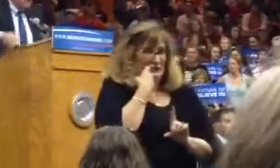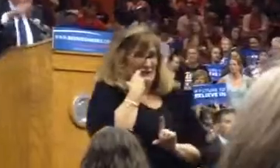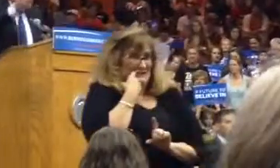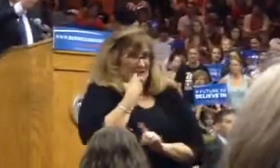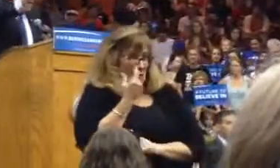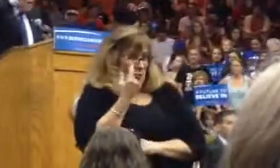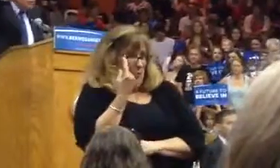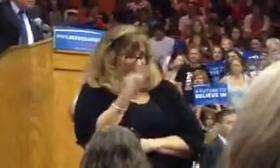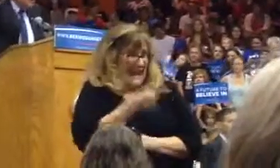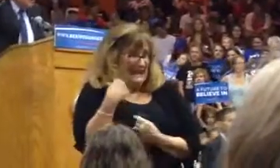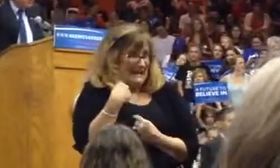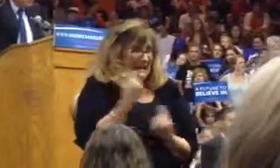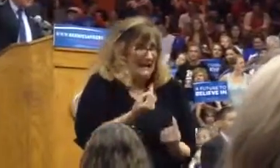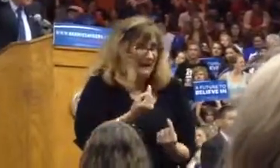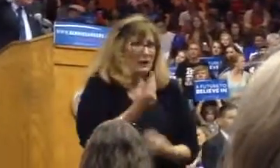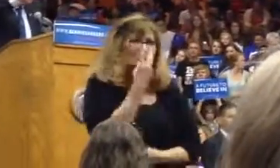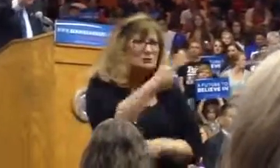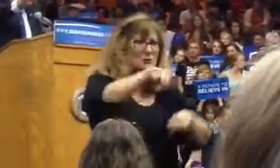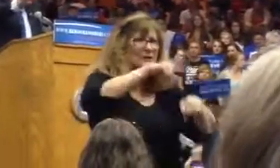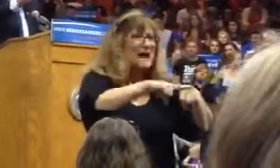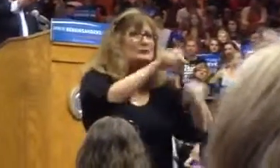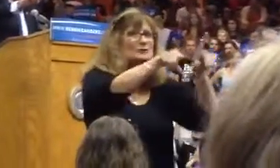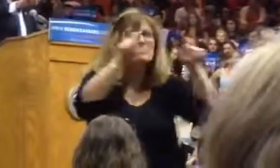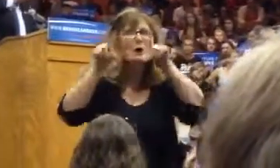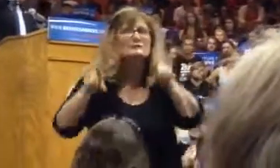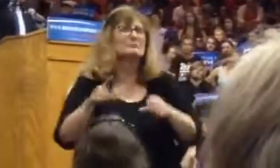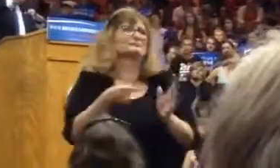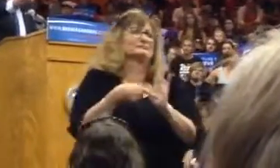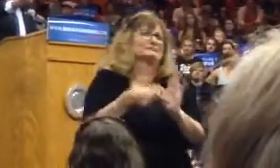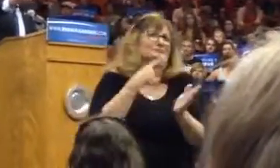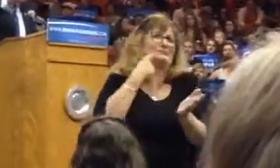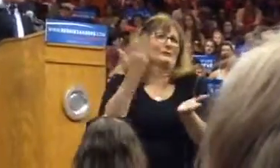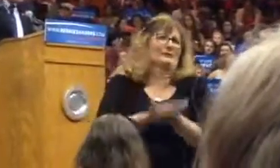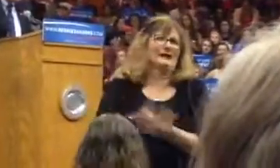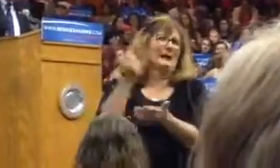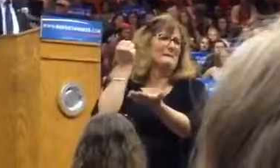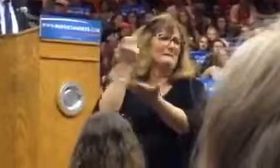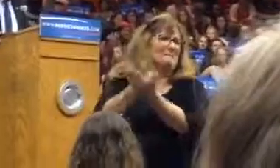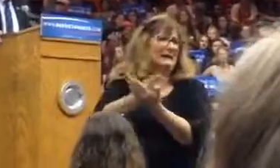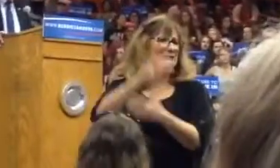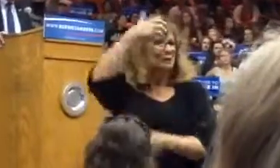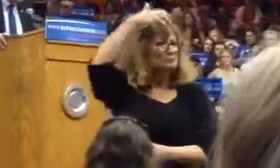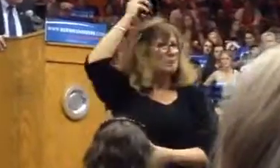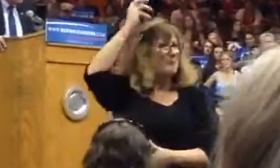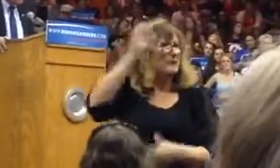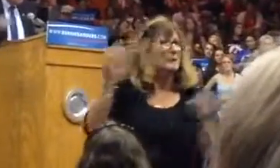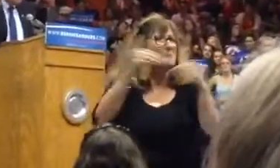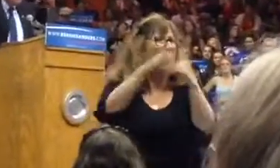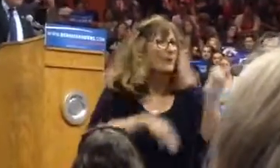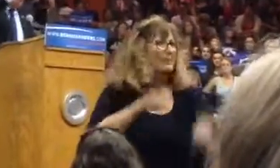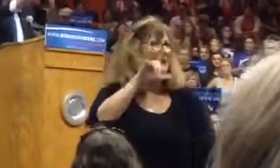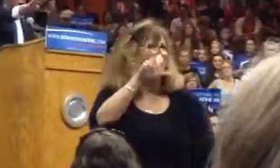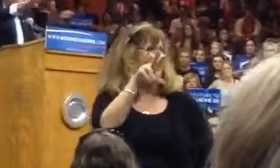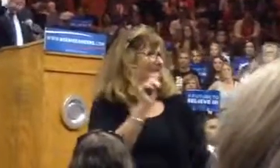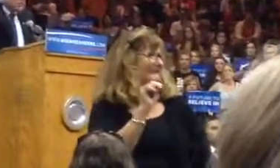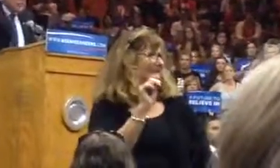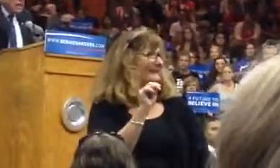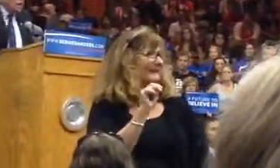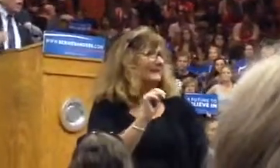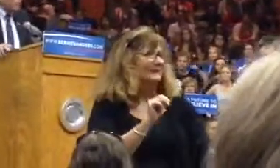Just in the last day, two national polls have us beating Trump by bigger margins than Secretary Clinton.